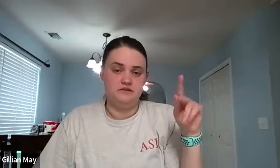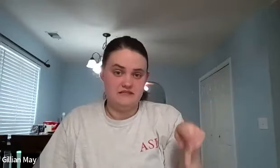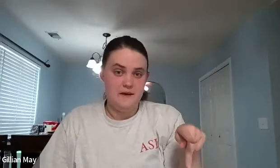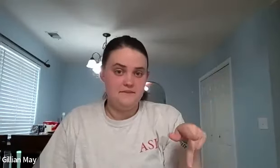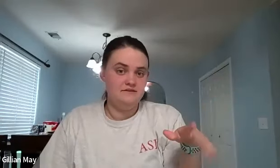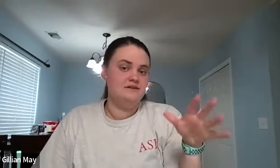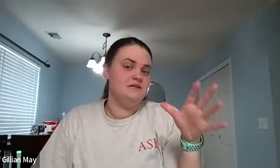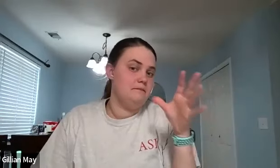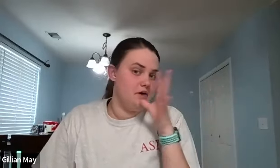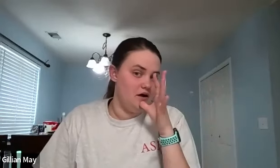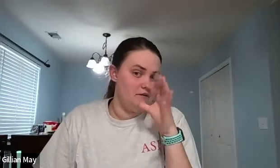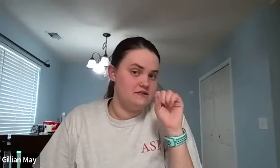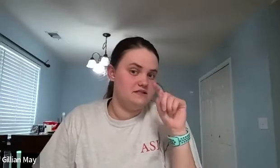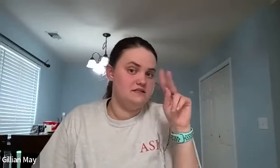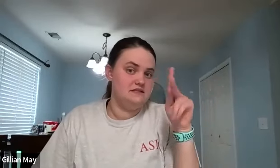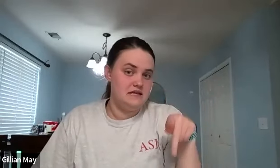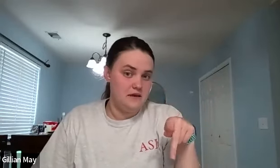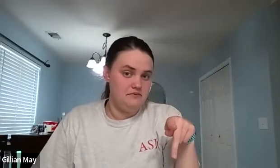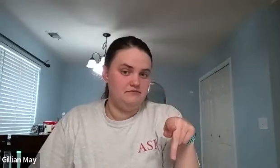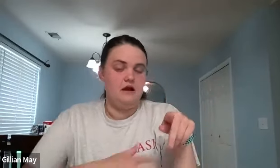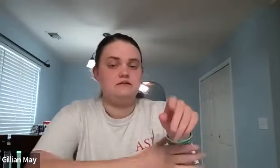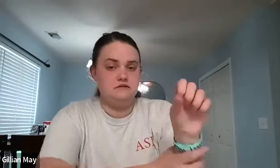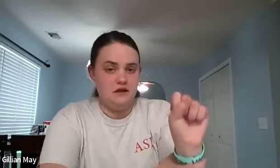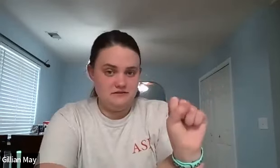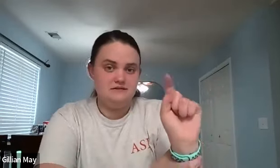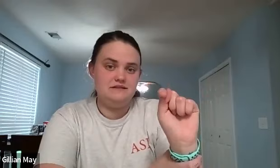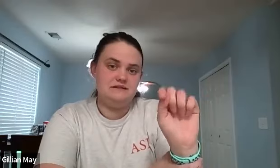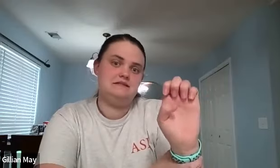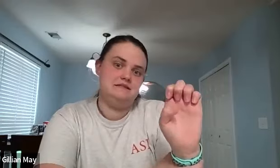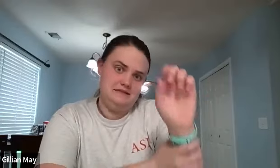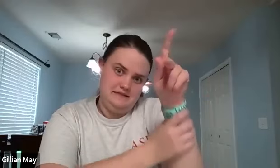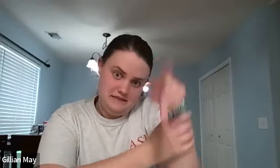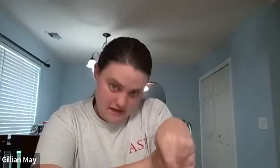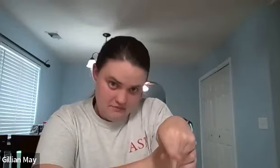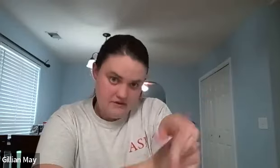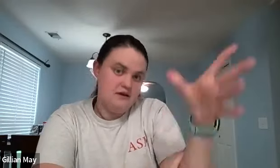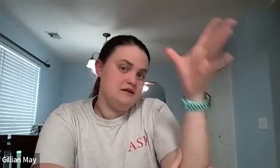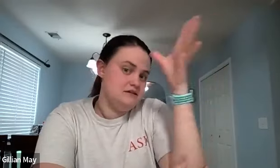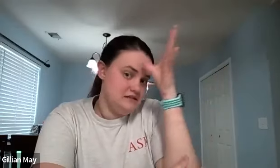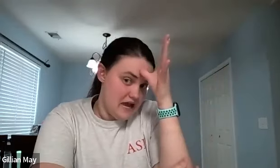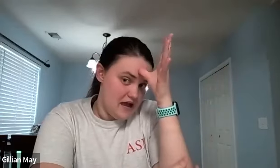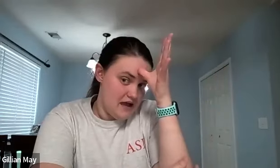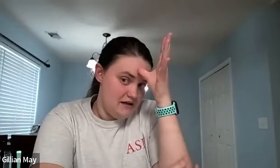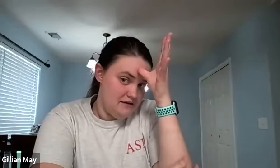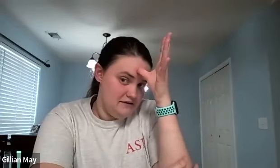step mom, step, I'll slow down, step dad,